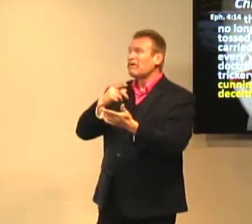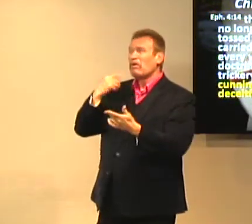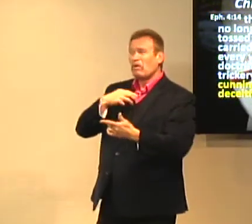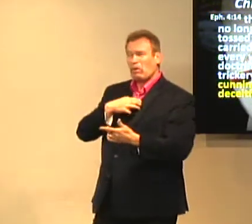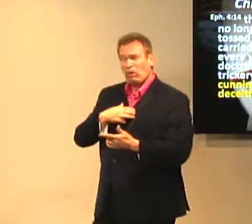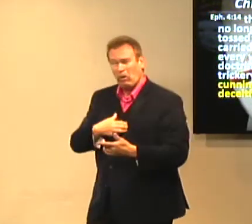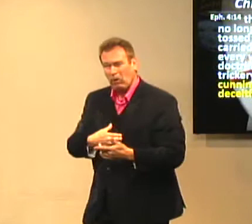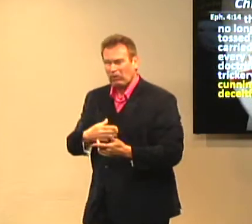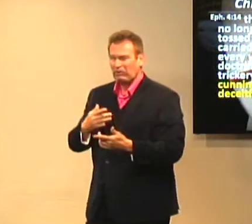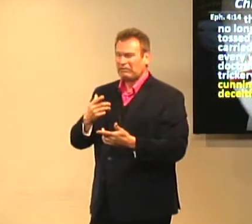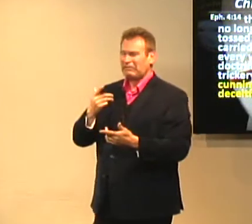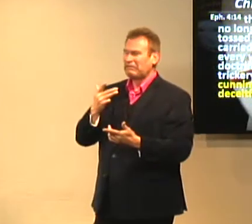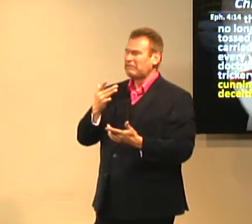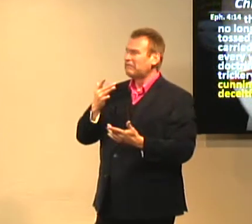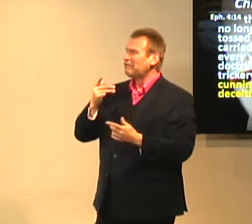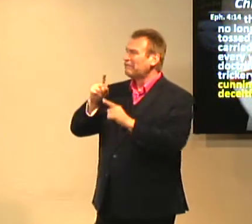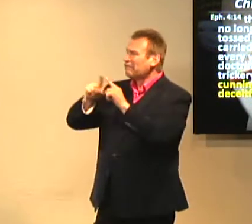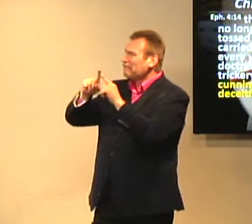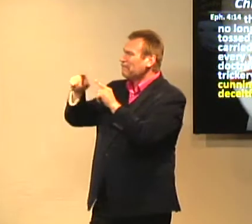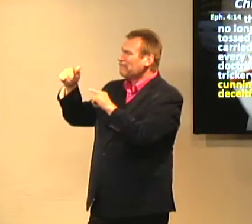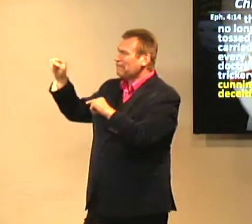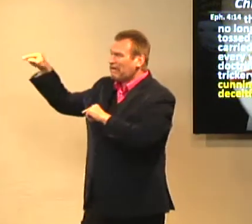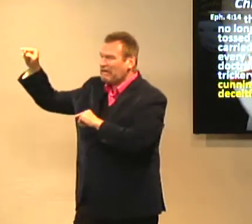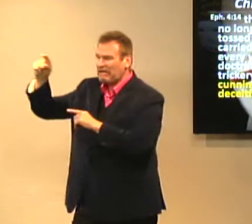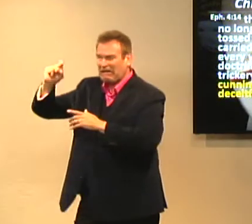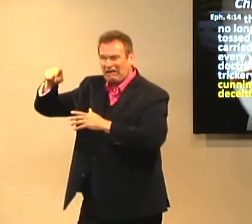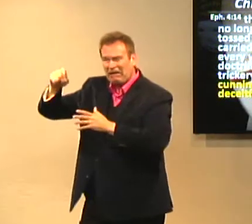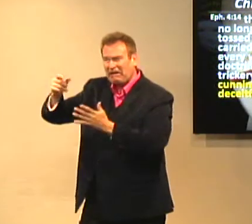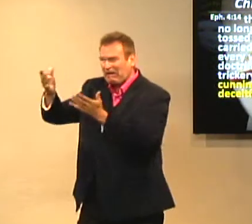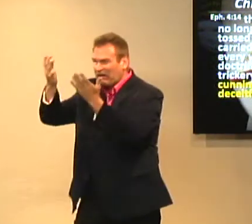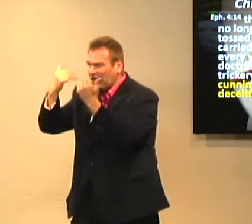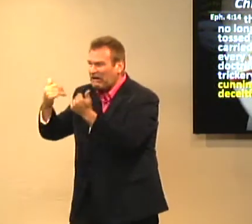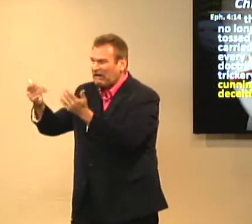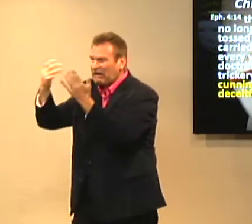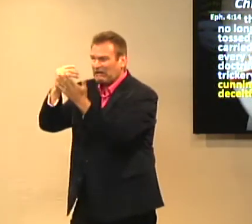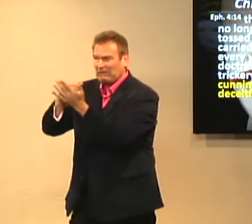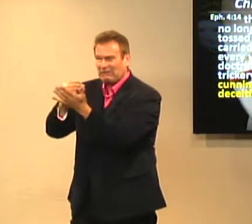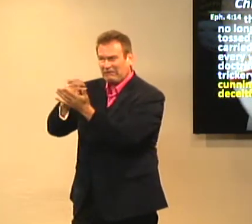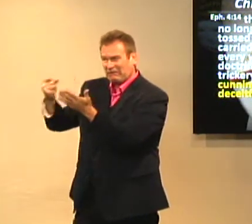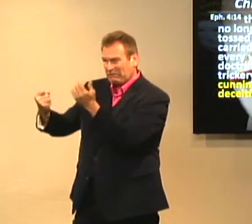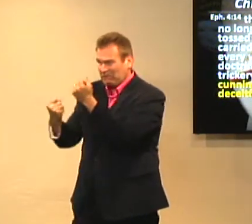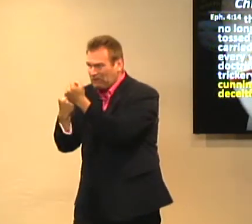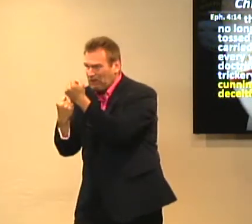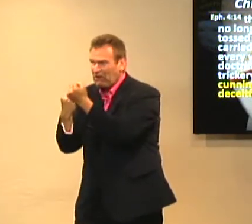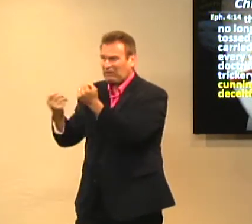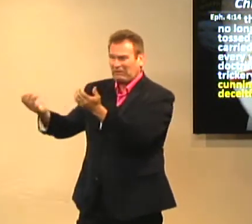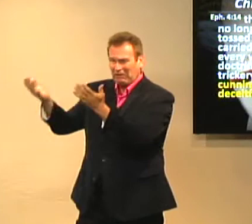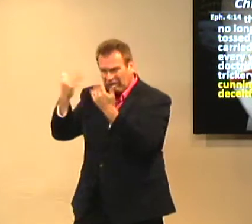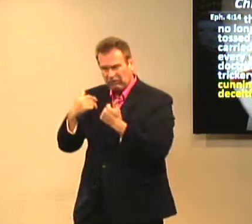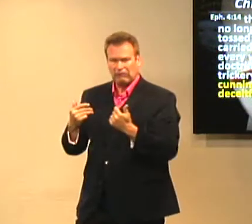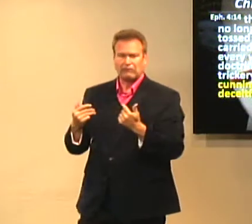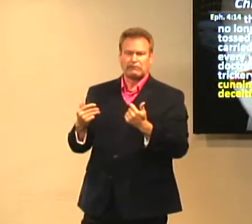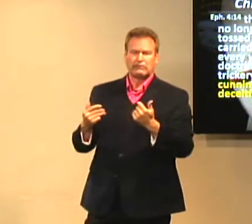But yet he's saying, please give to the hungry. You're supporting all these missions. Send in your money. Support my